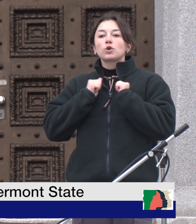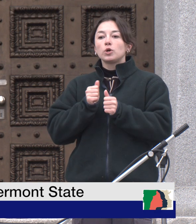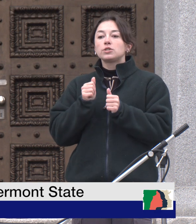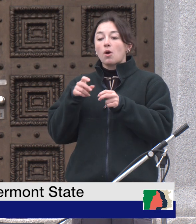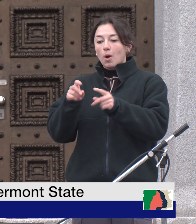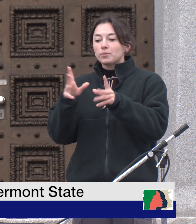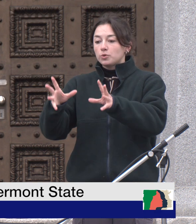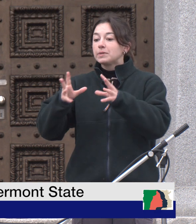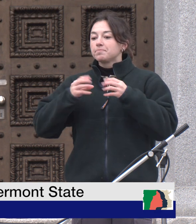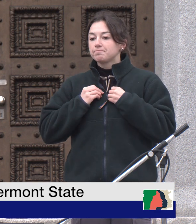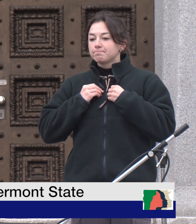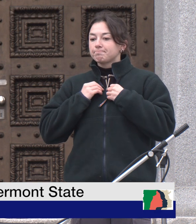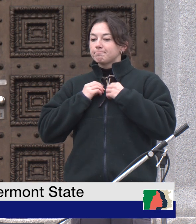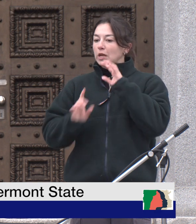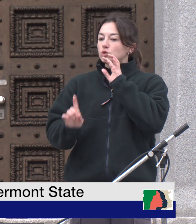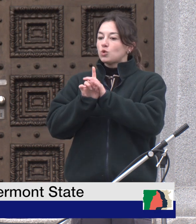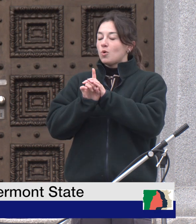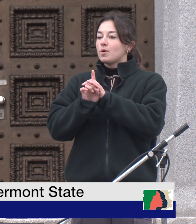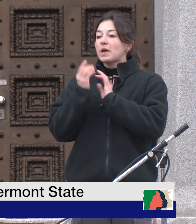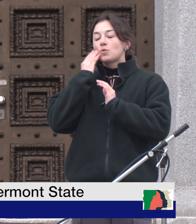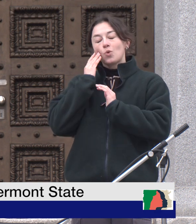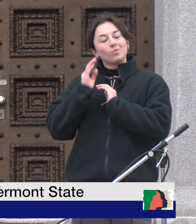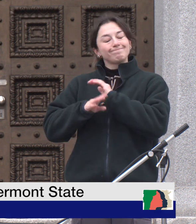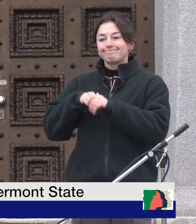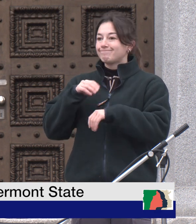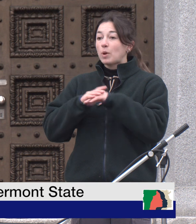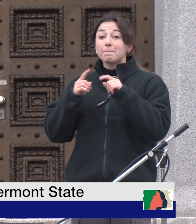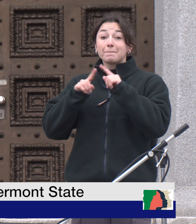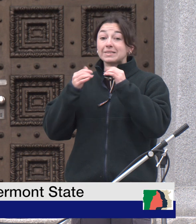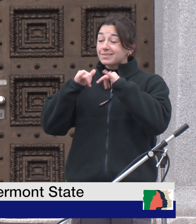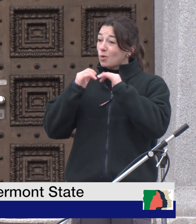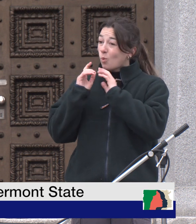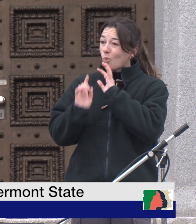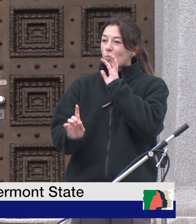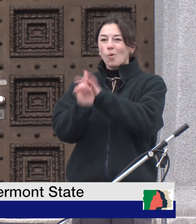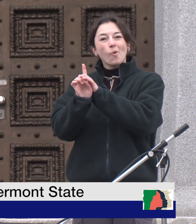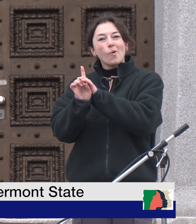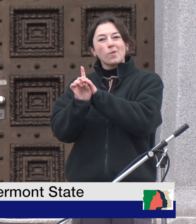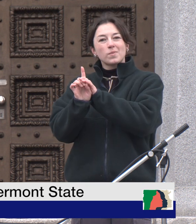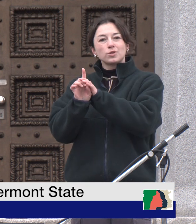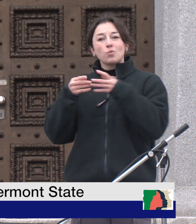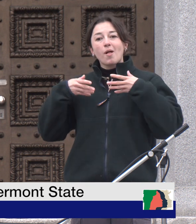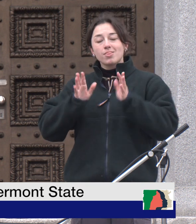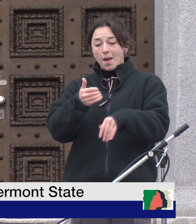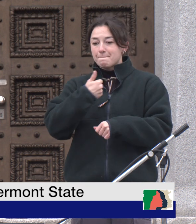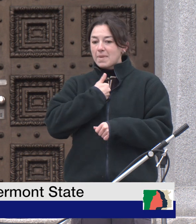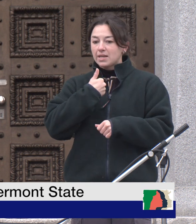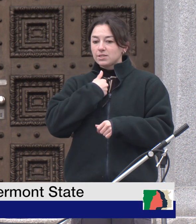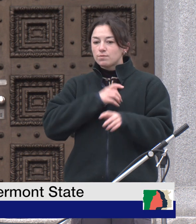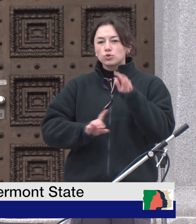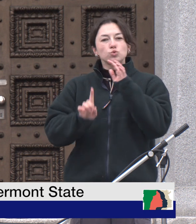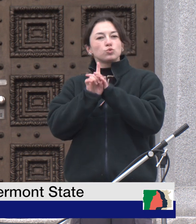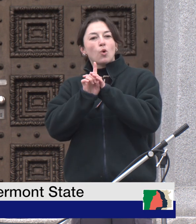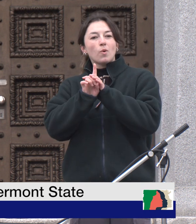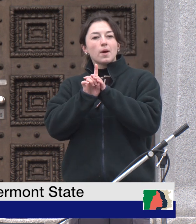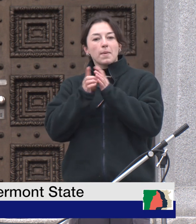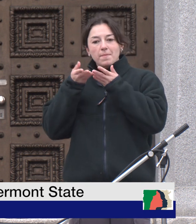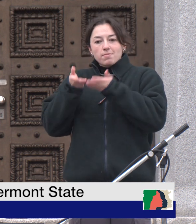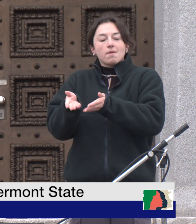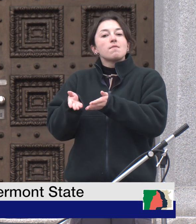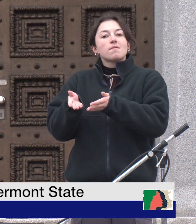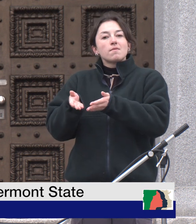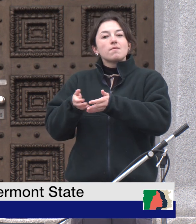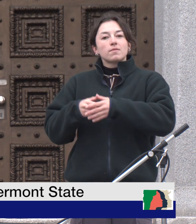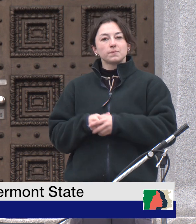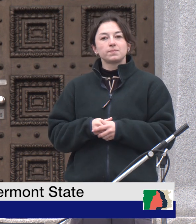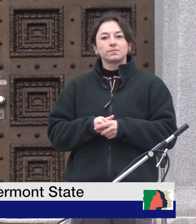embrace them despite the discomfort they are accompanied by, to allow myself to unapologetically create inconvenience.